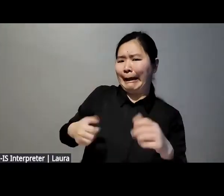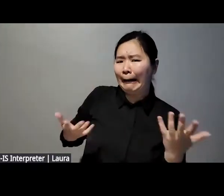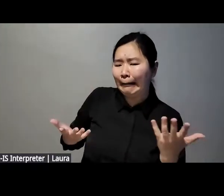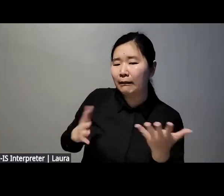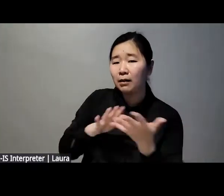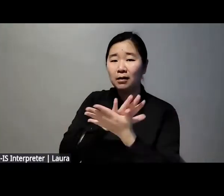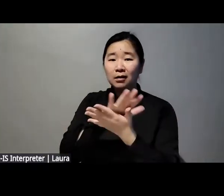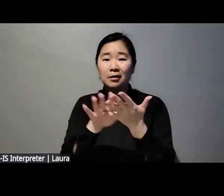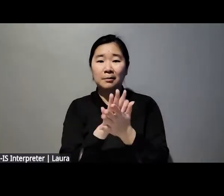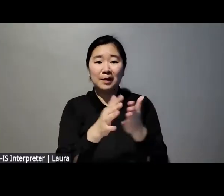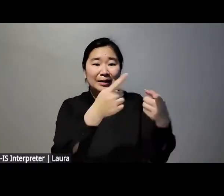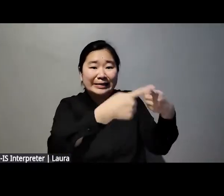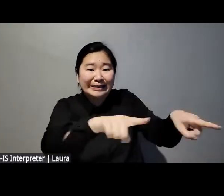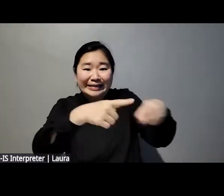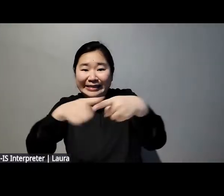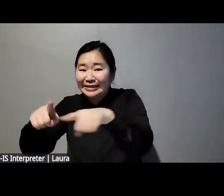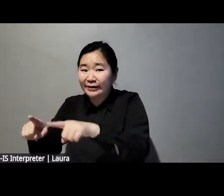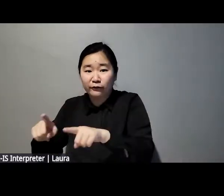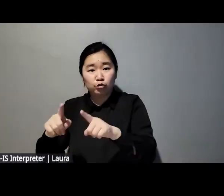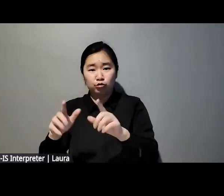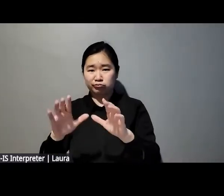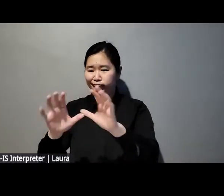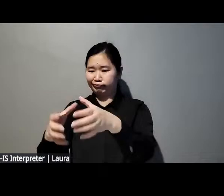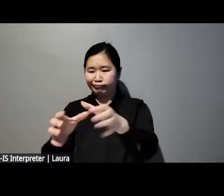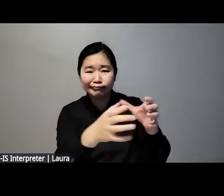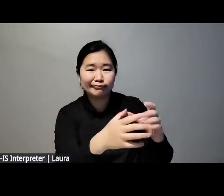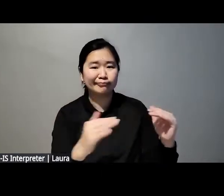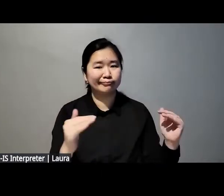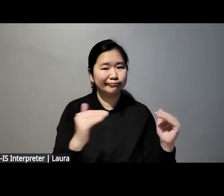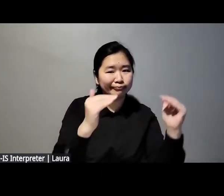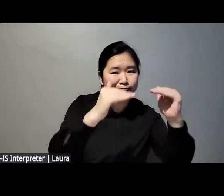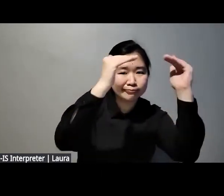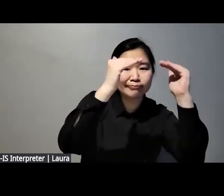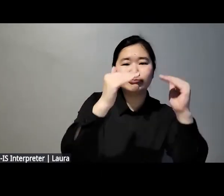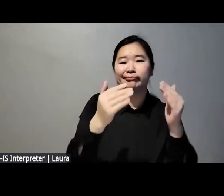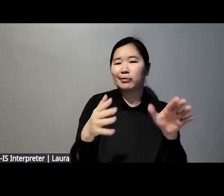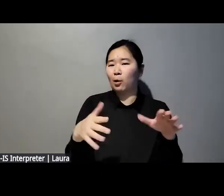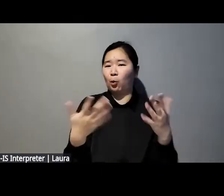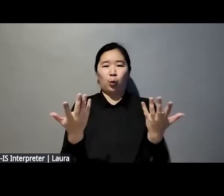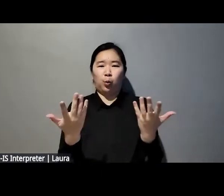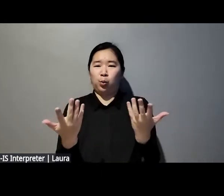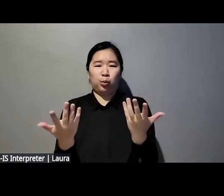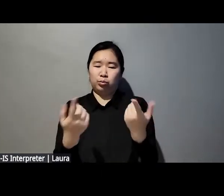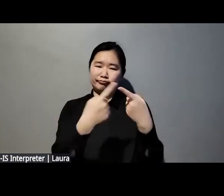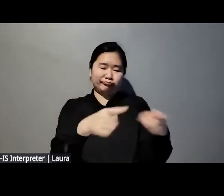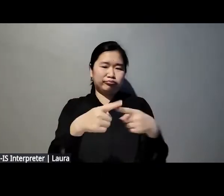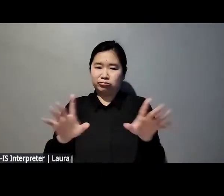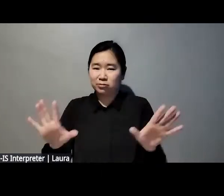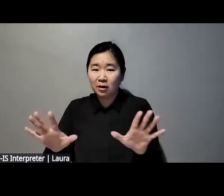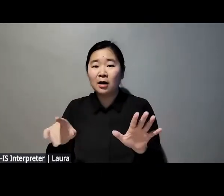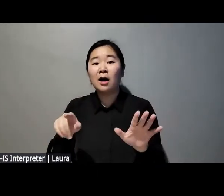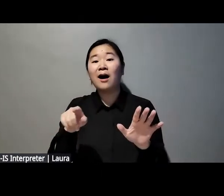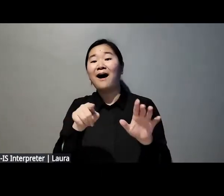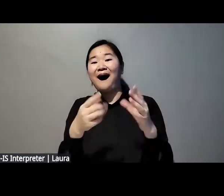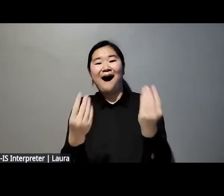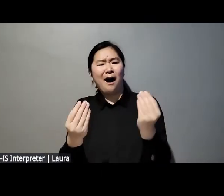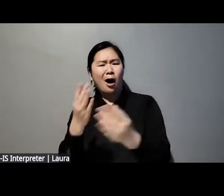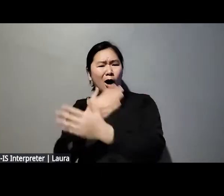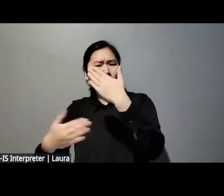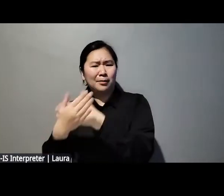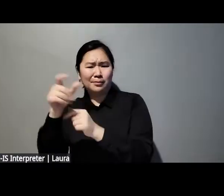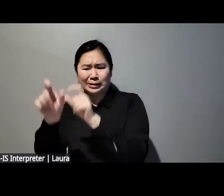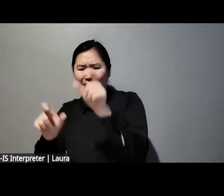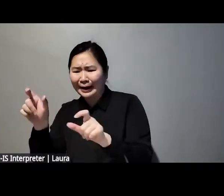we conducted. Actually, we were having groups of caregivers, support groups, community, dialogue, community,